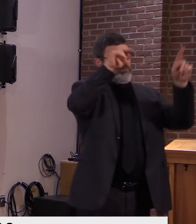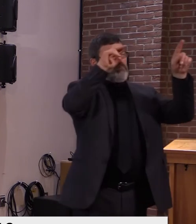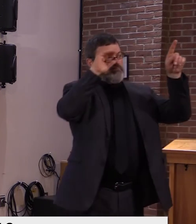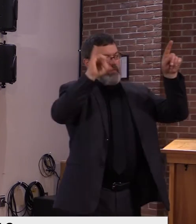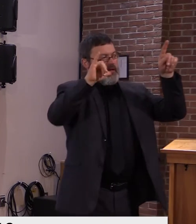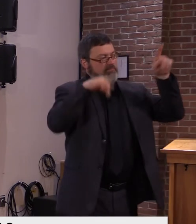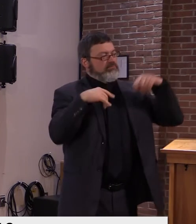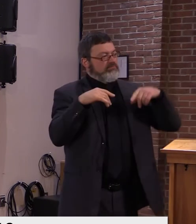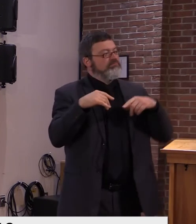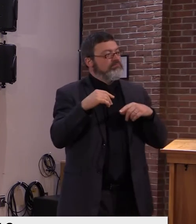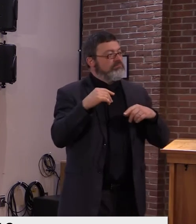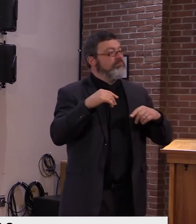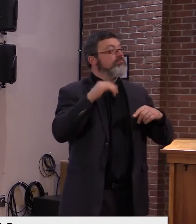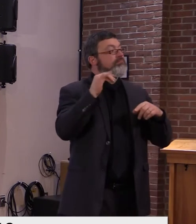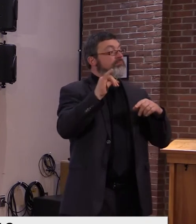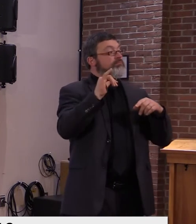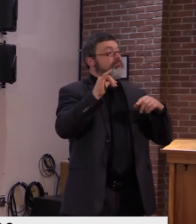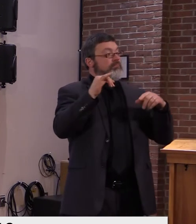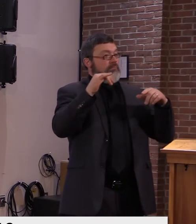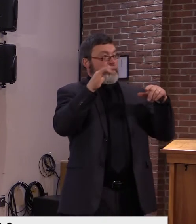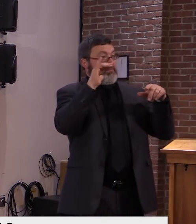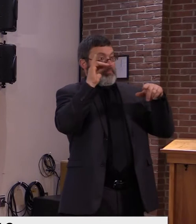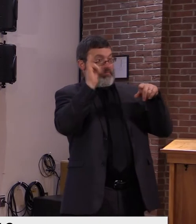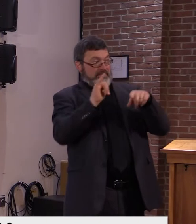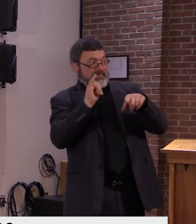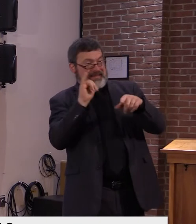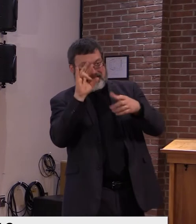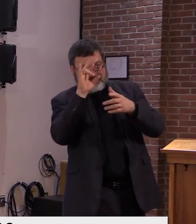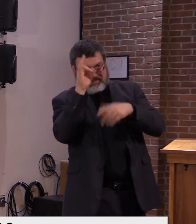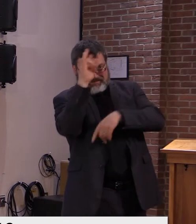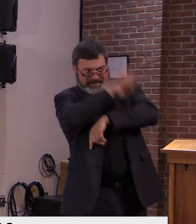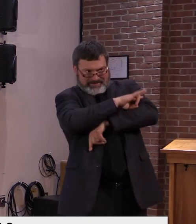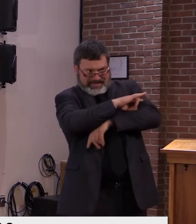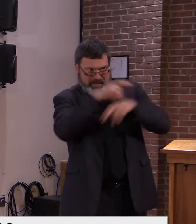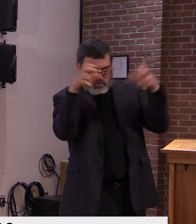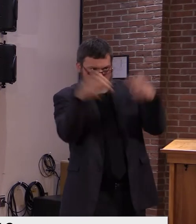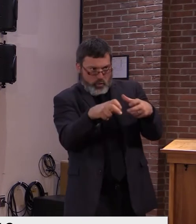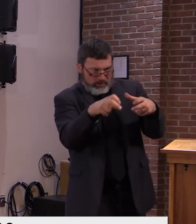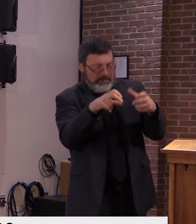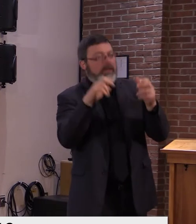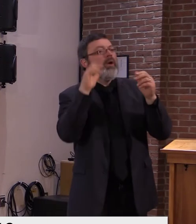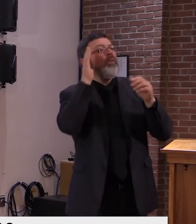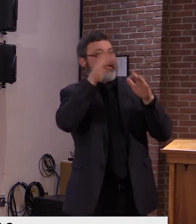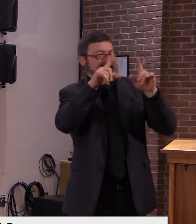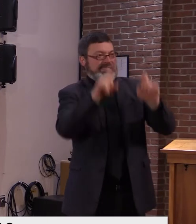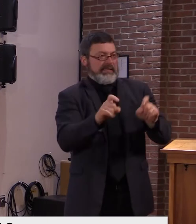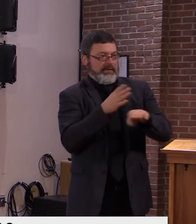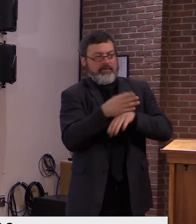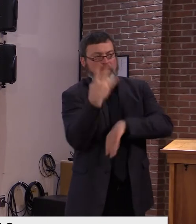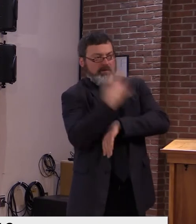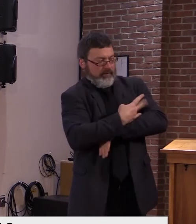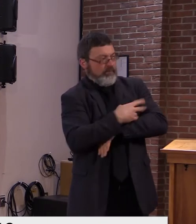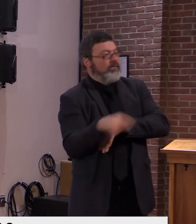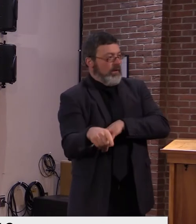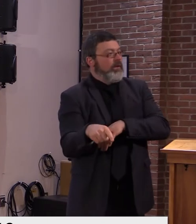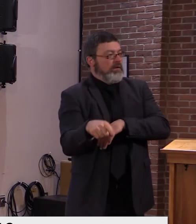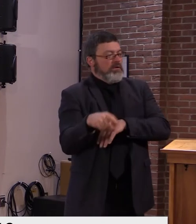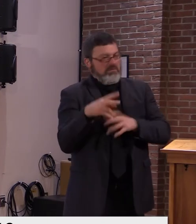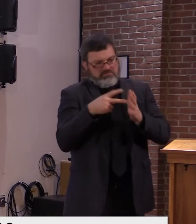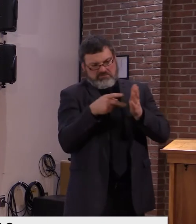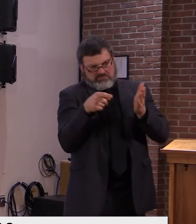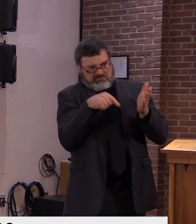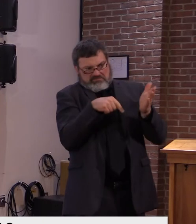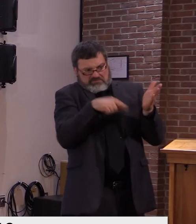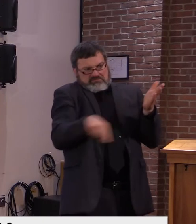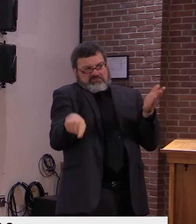tested with results hopefully coming back within the next 24 to 48 hours. And I think I skipped one of the most important things